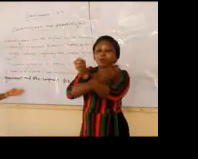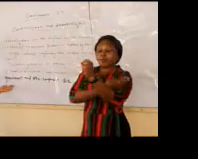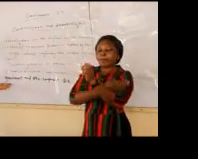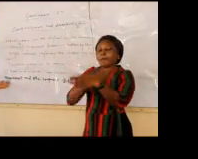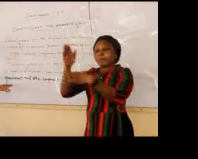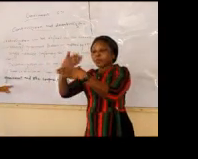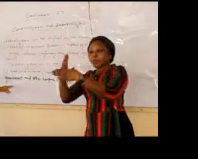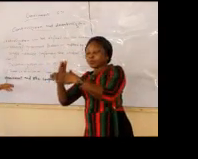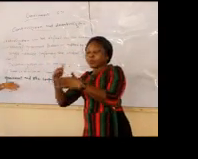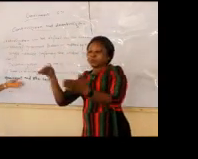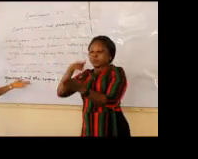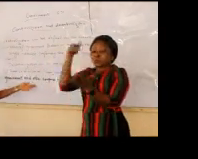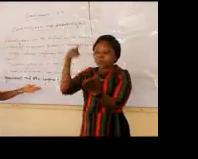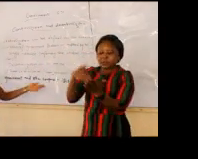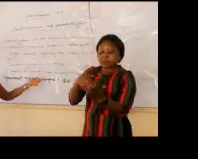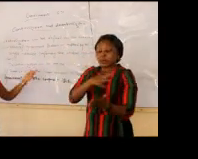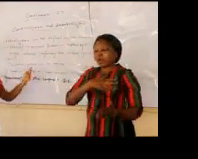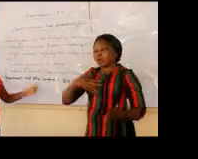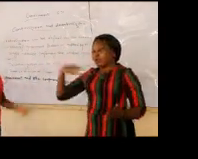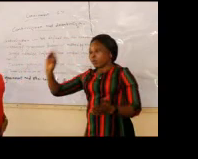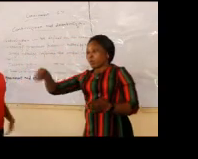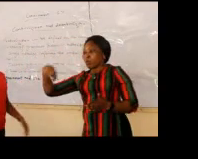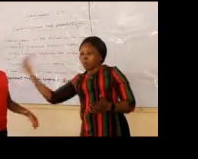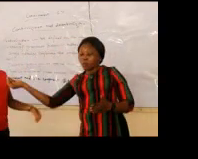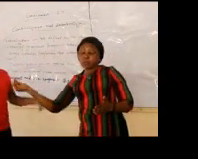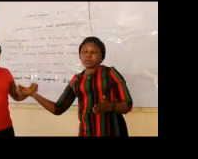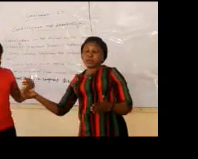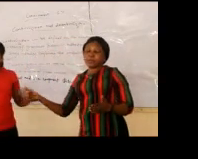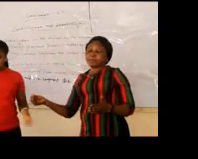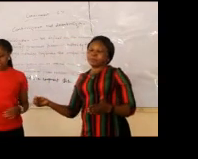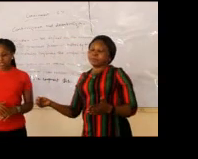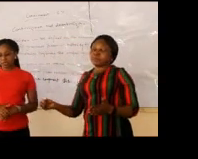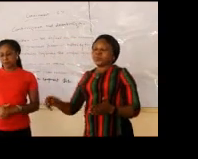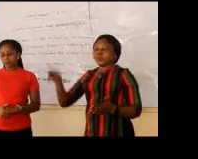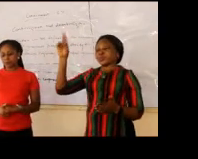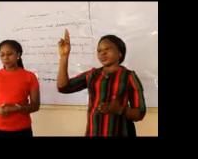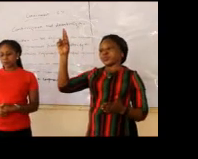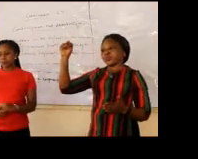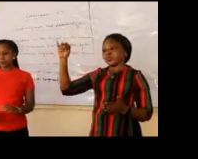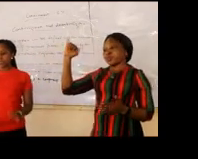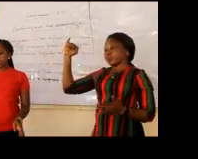the central government and other component units.